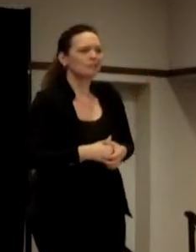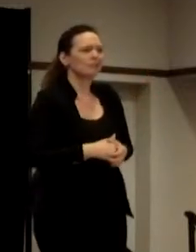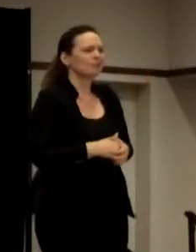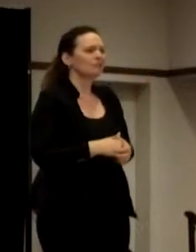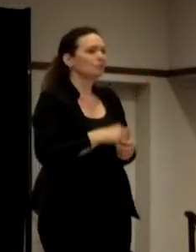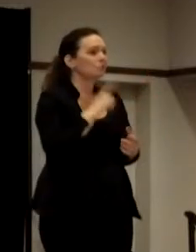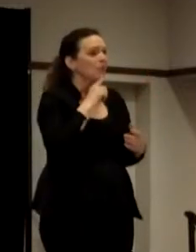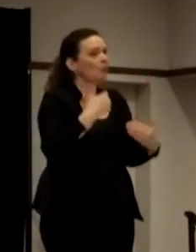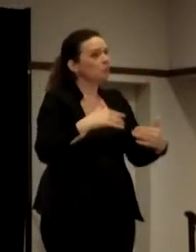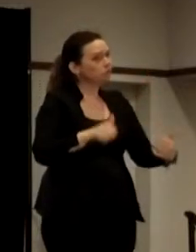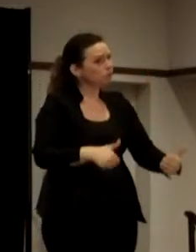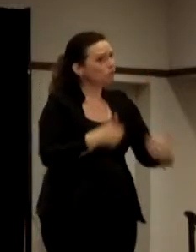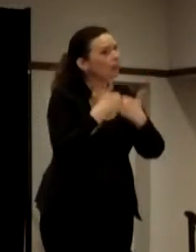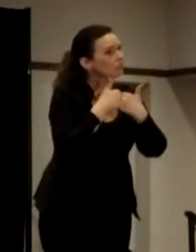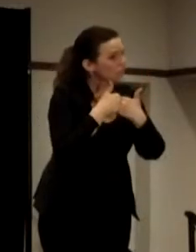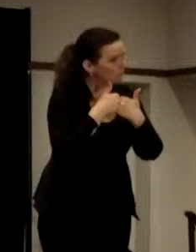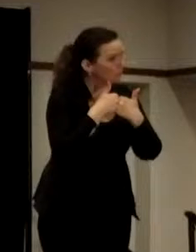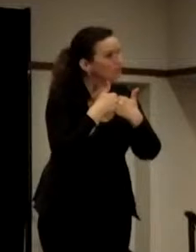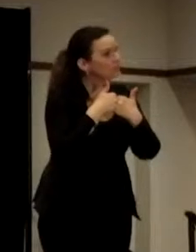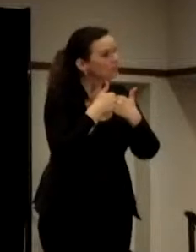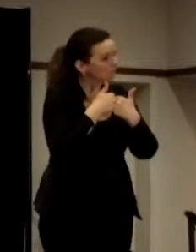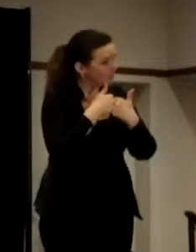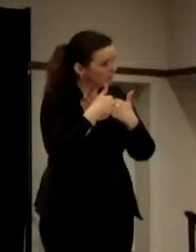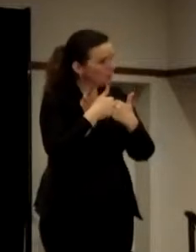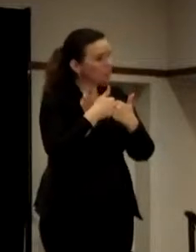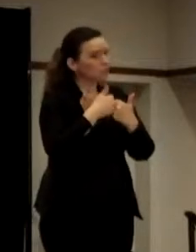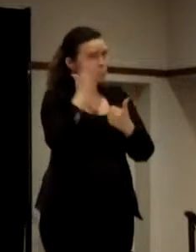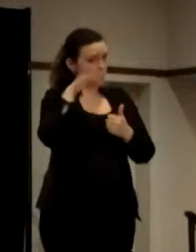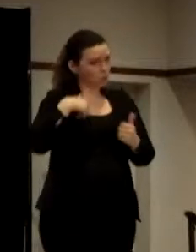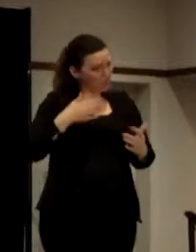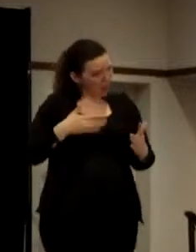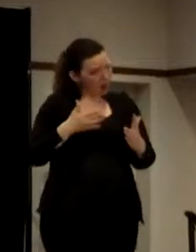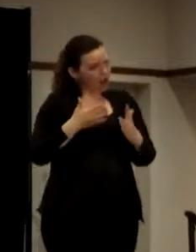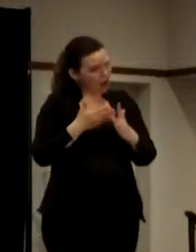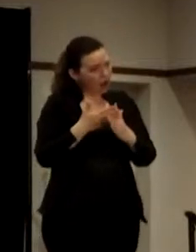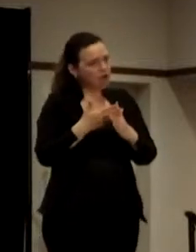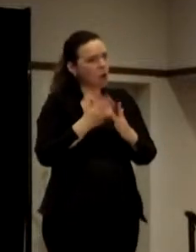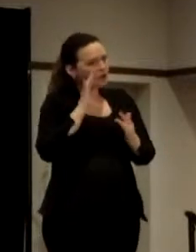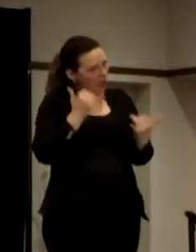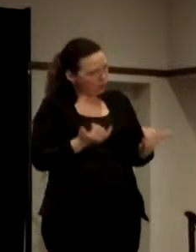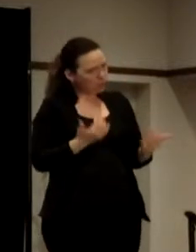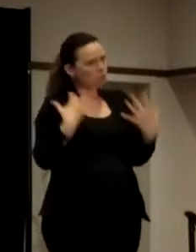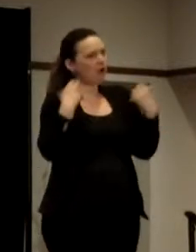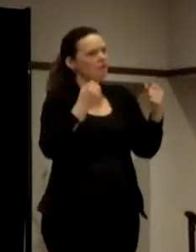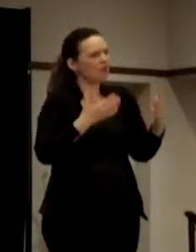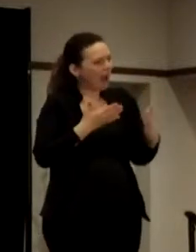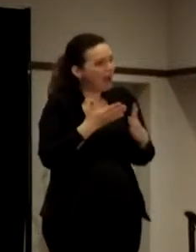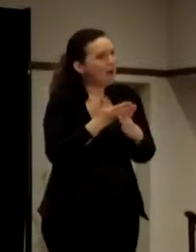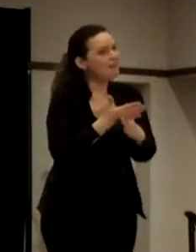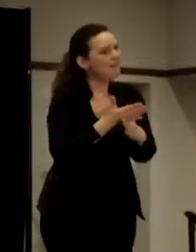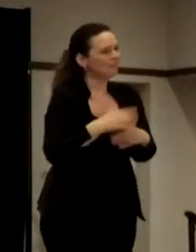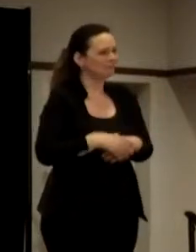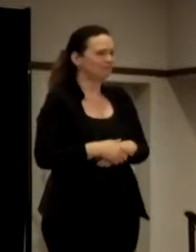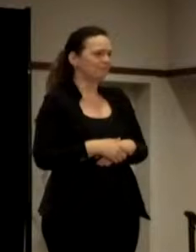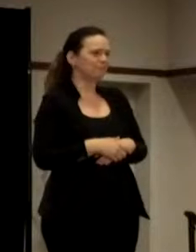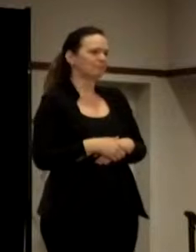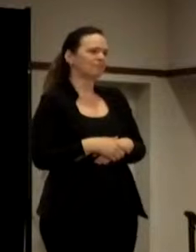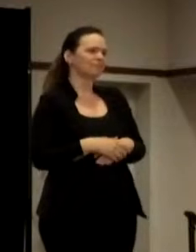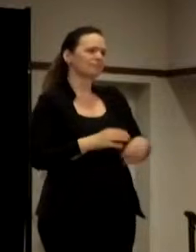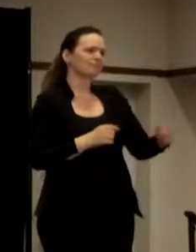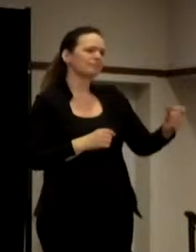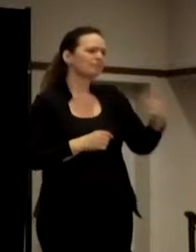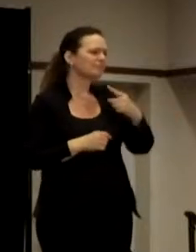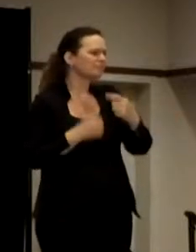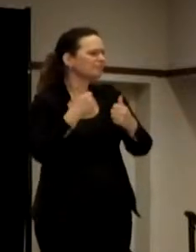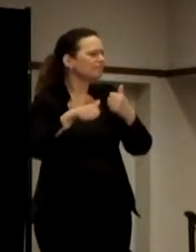but we're getting through all this. Is there any new data or any new kind of significant tracking of the different variants